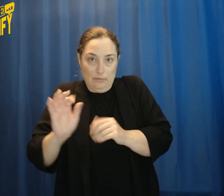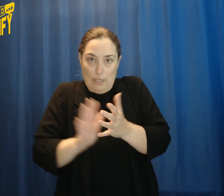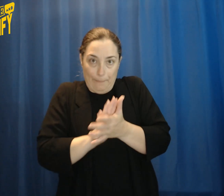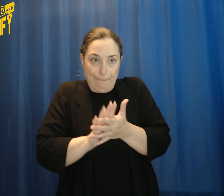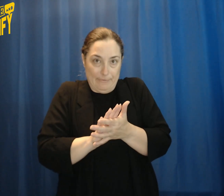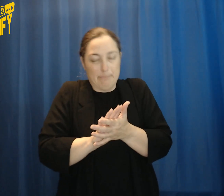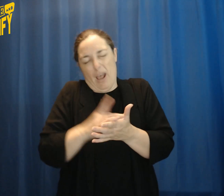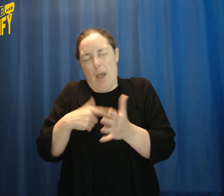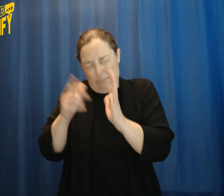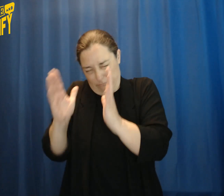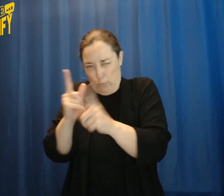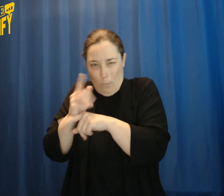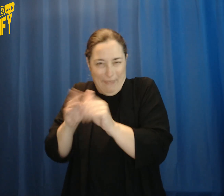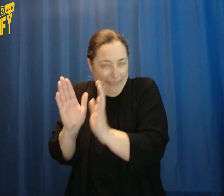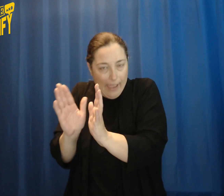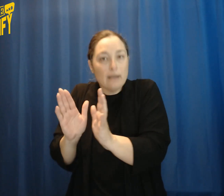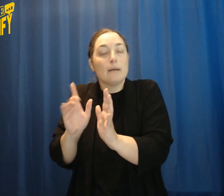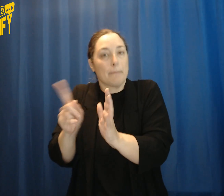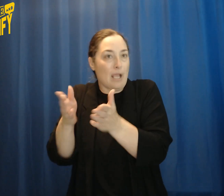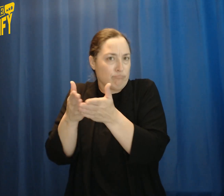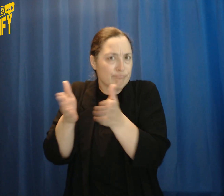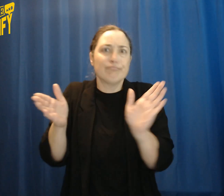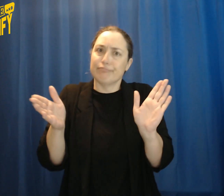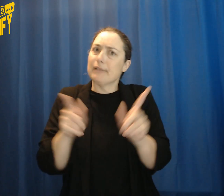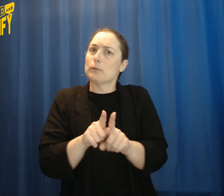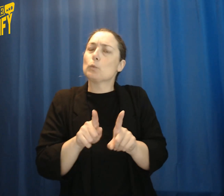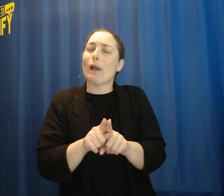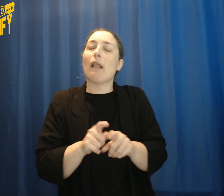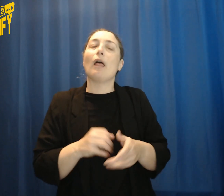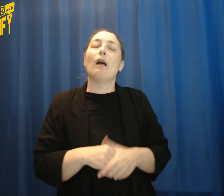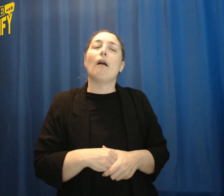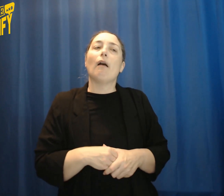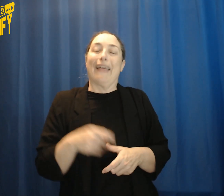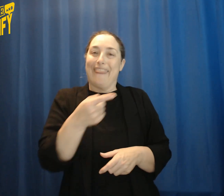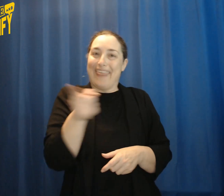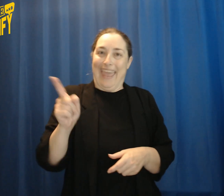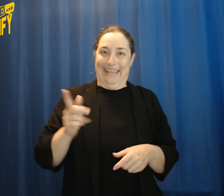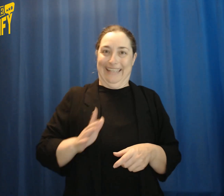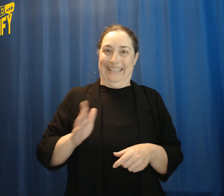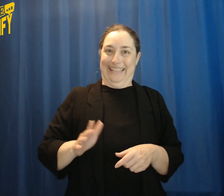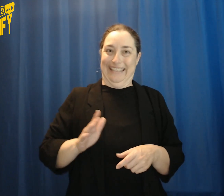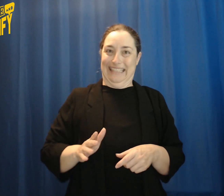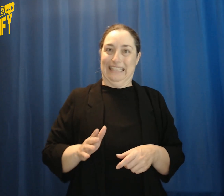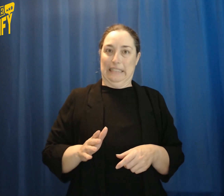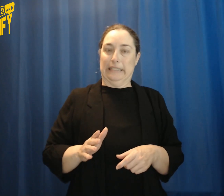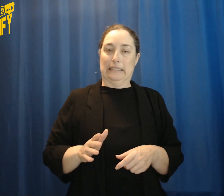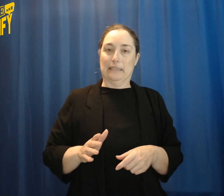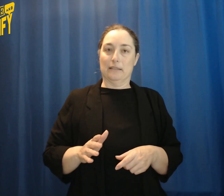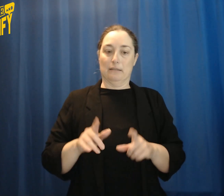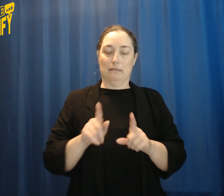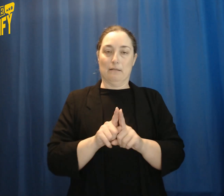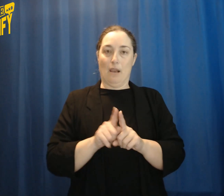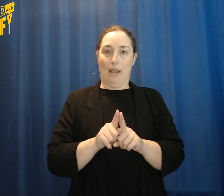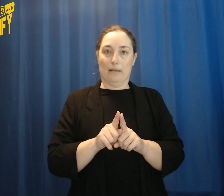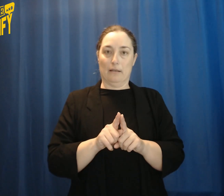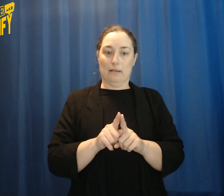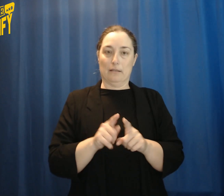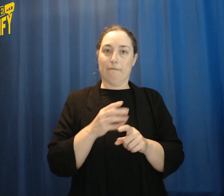I'm referring to. But knowing what they require from an internal perspective, like a disabled perspective, not an